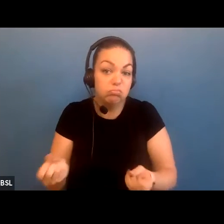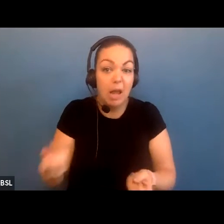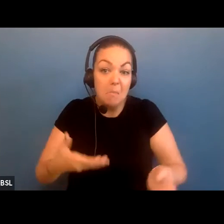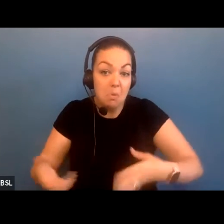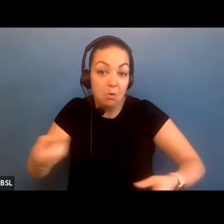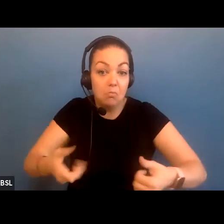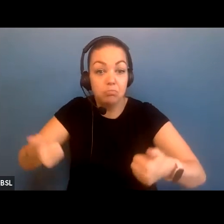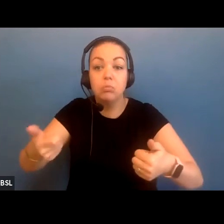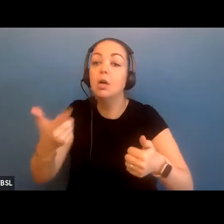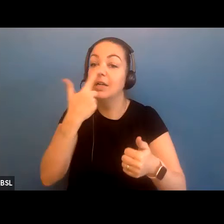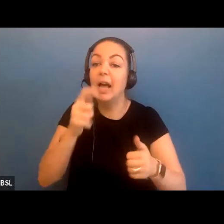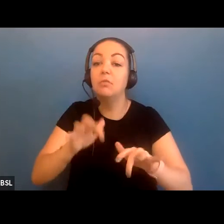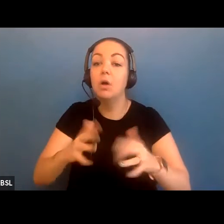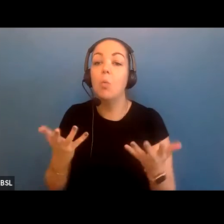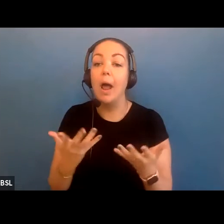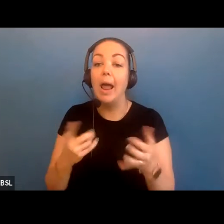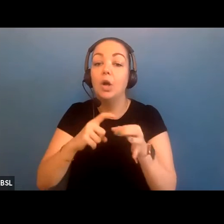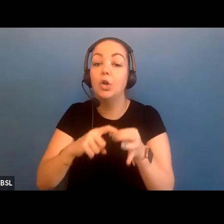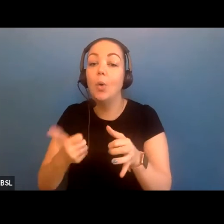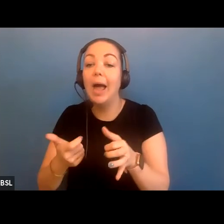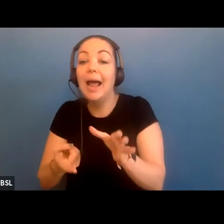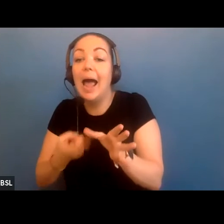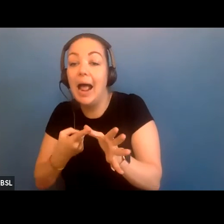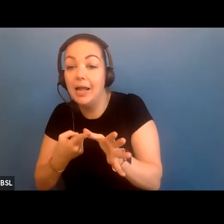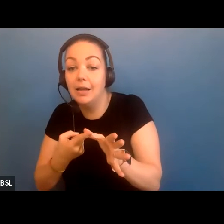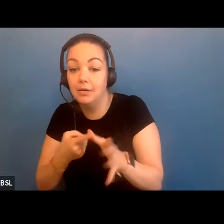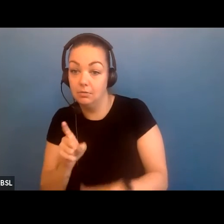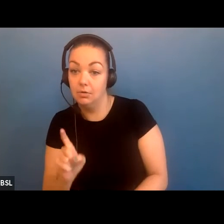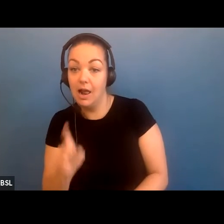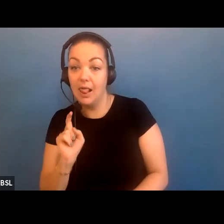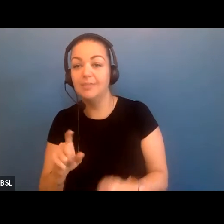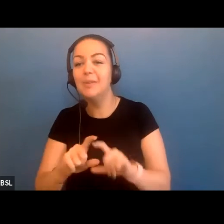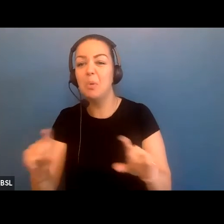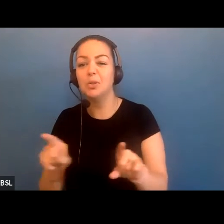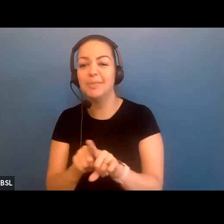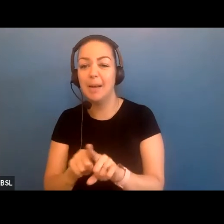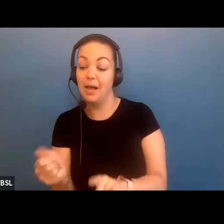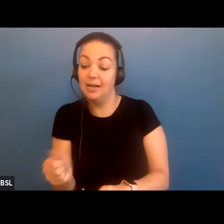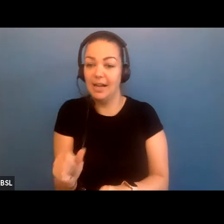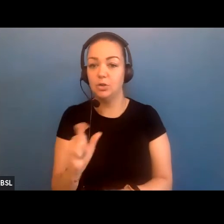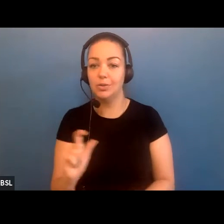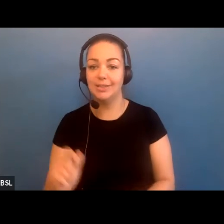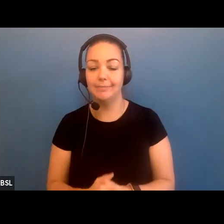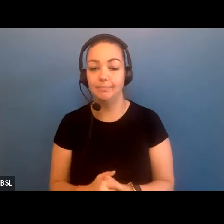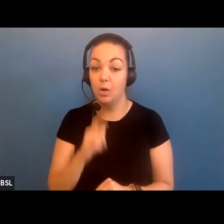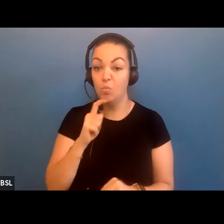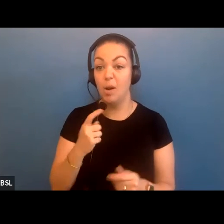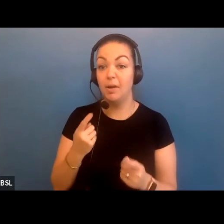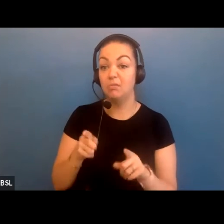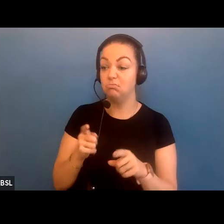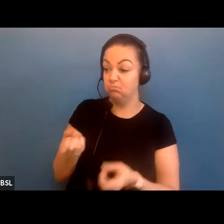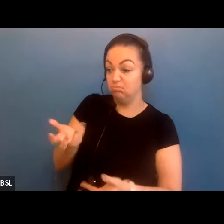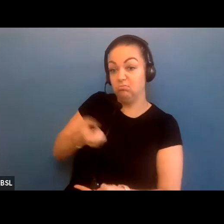your questions in the Q&A box, and as we come towards the end of the session, we'll be starting to respond and answer to those as we go.